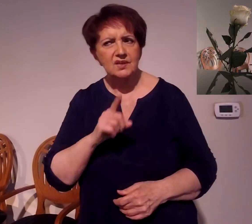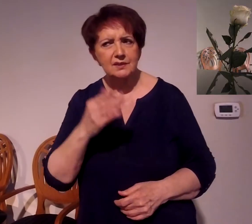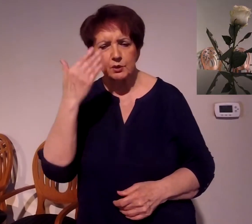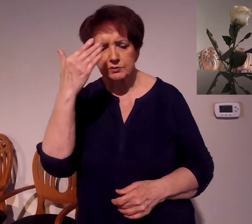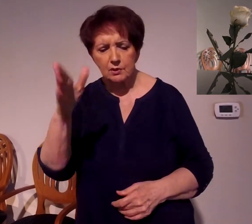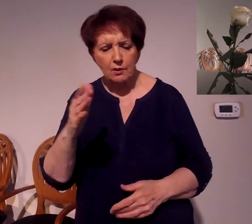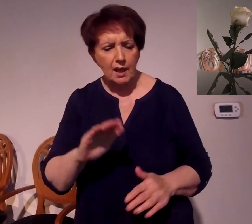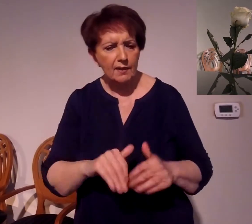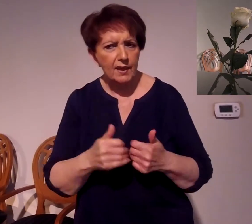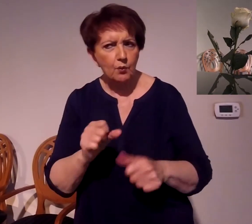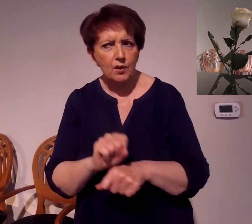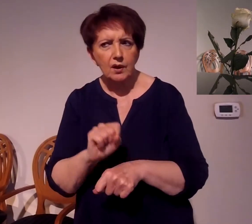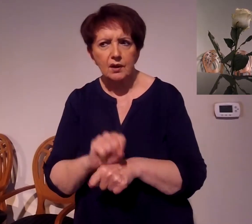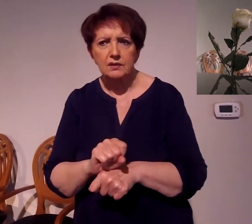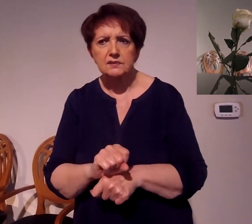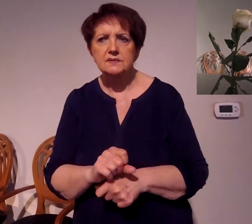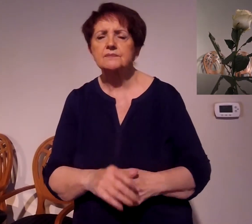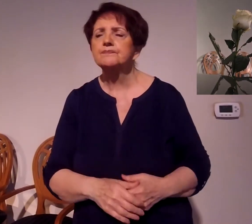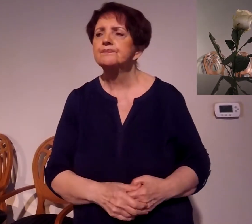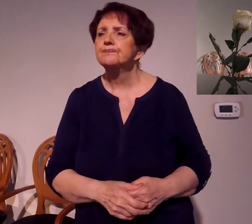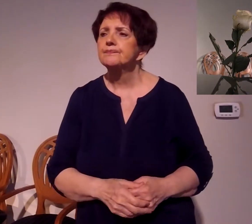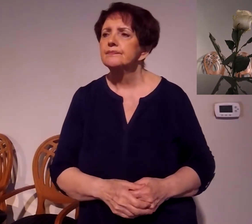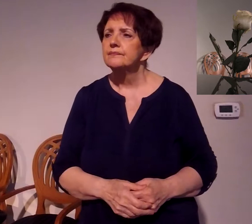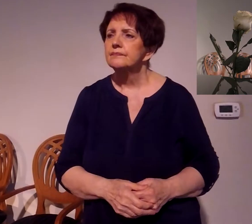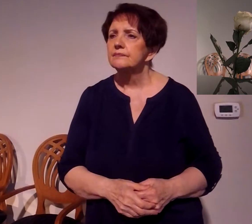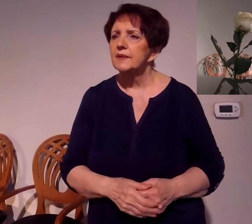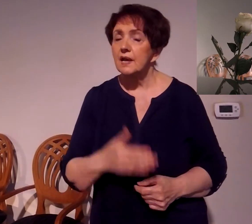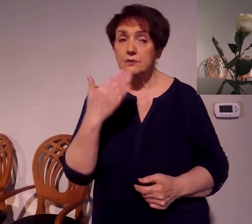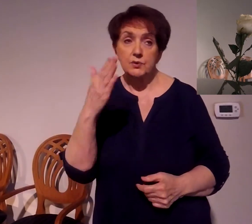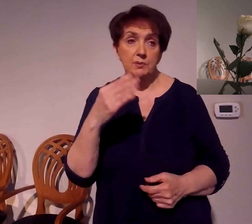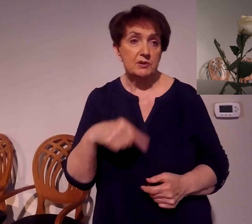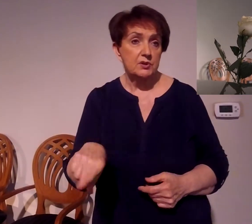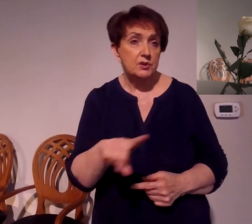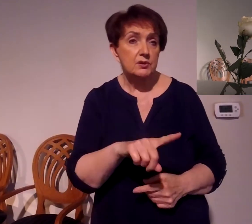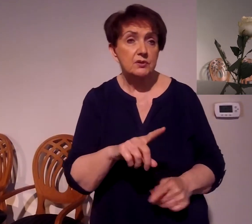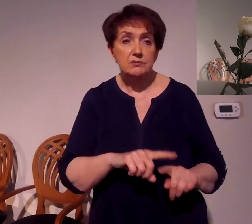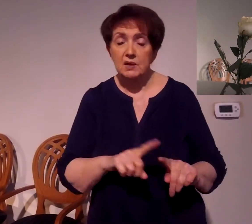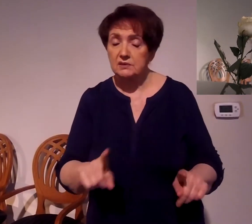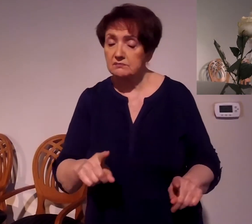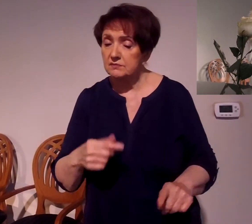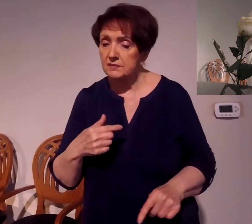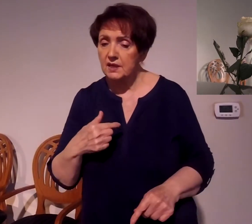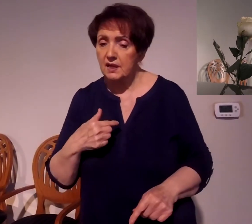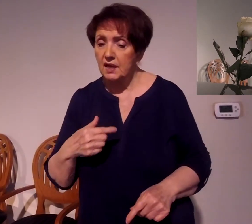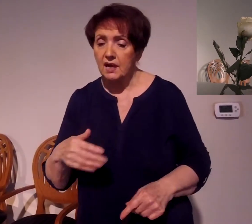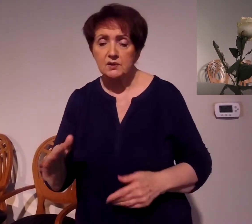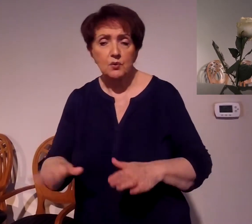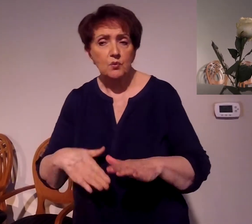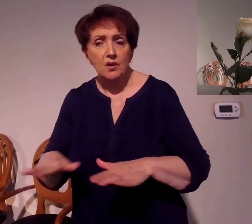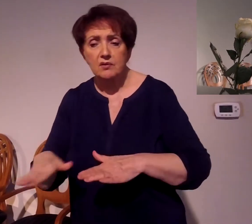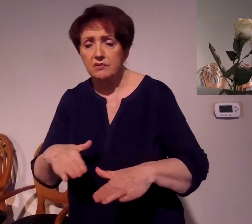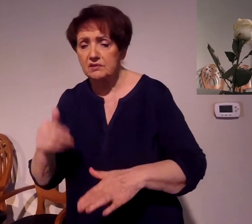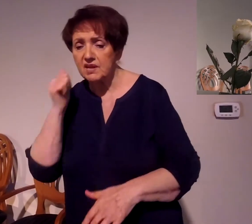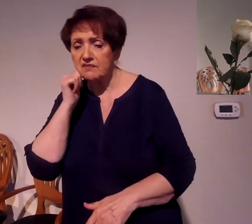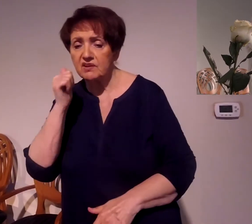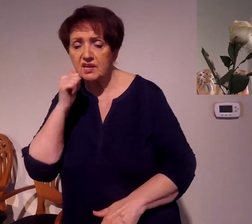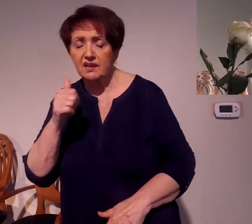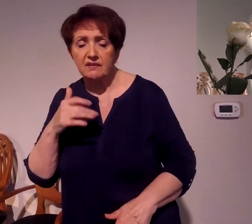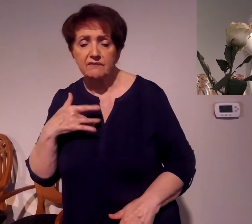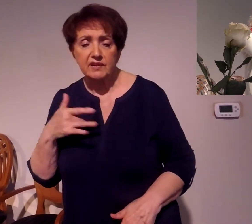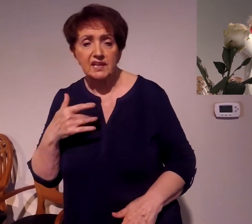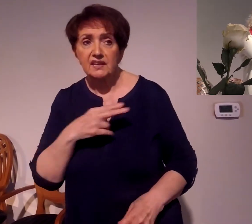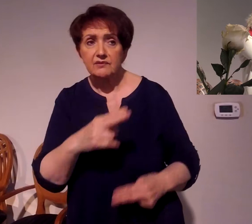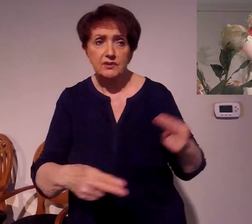that works. And I don't know about you, but I do not necessarily walk around every day feeling like the universe.